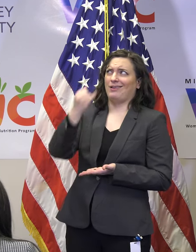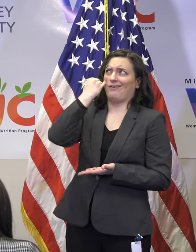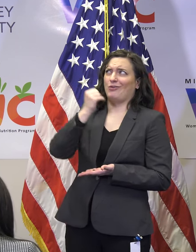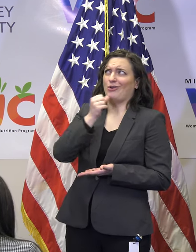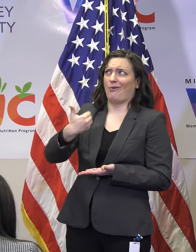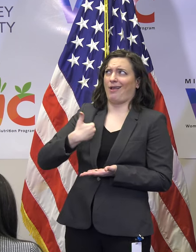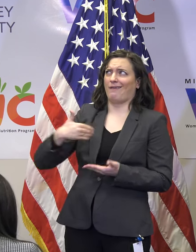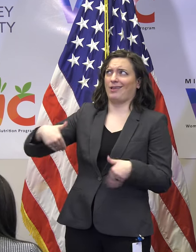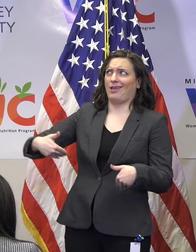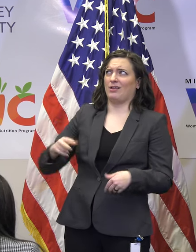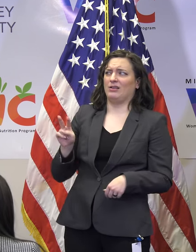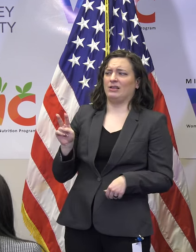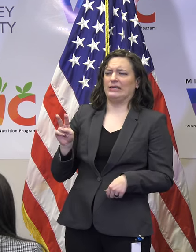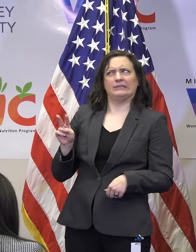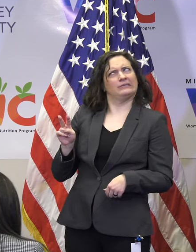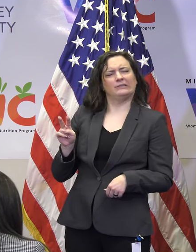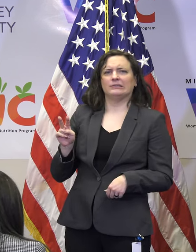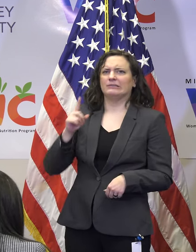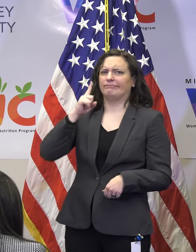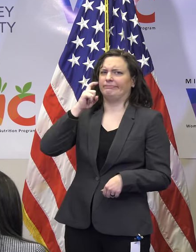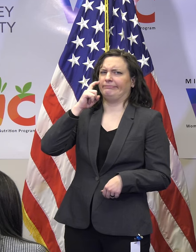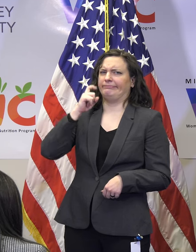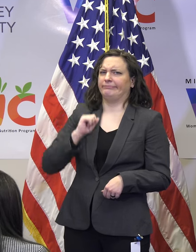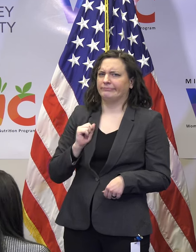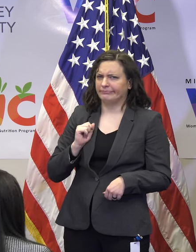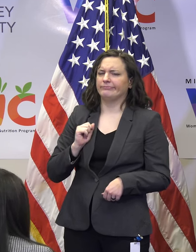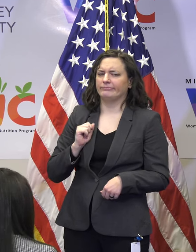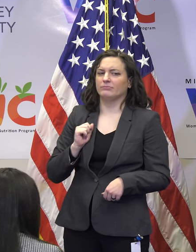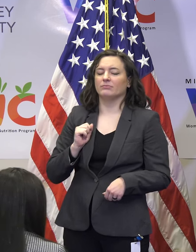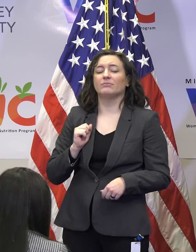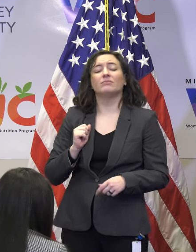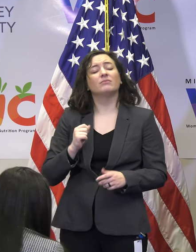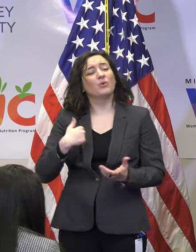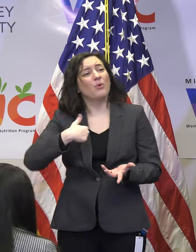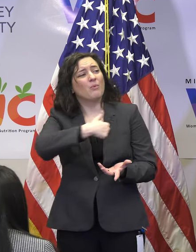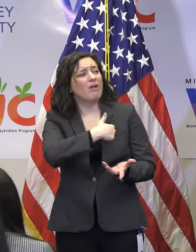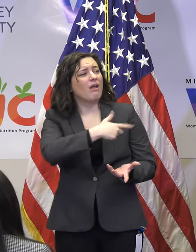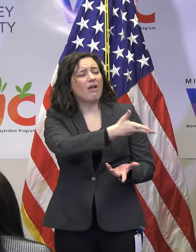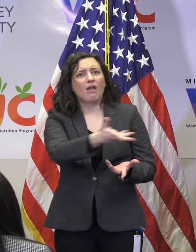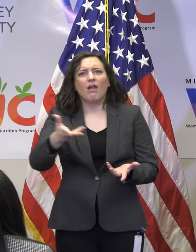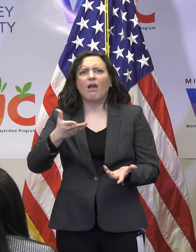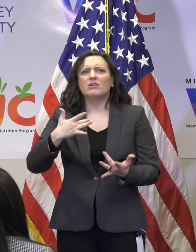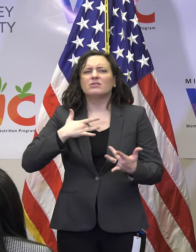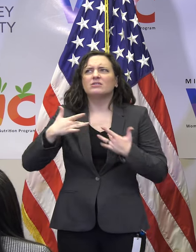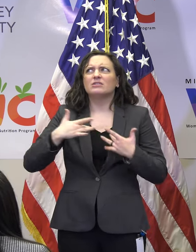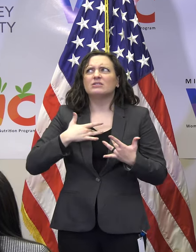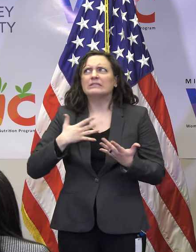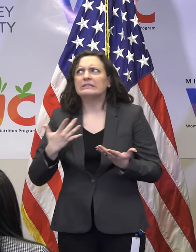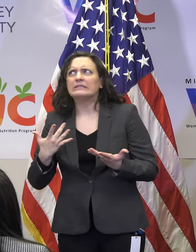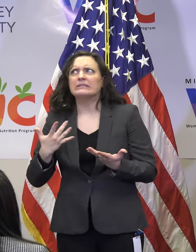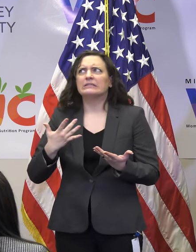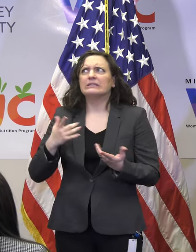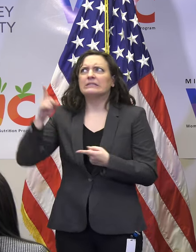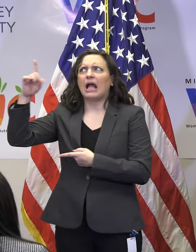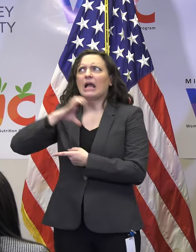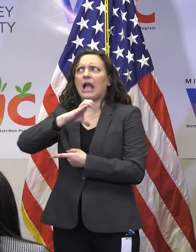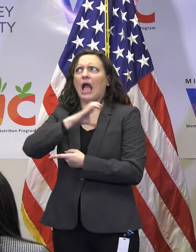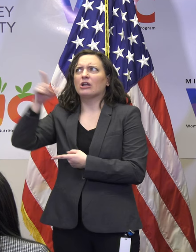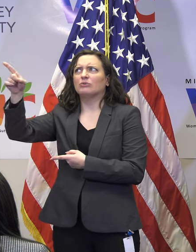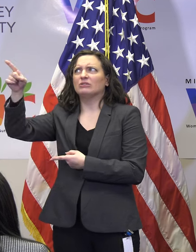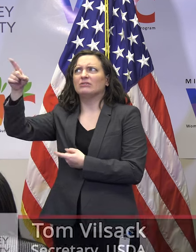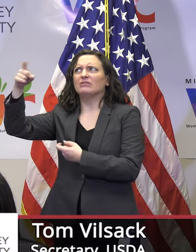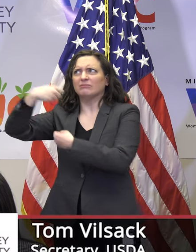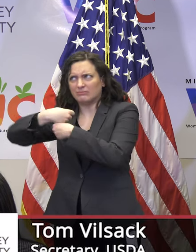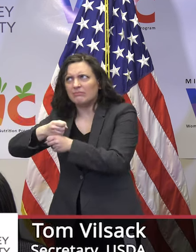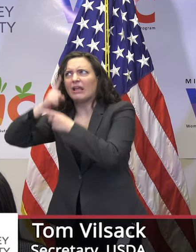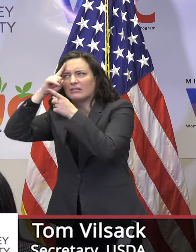And so you have to be concerned about the impact that when and if Congress finally makes its decision on a budget,